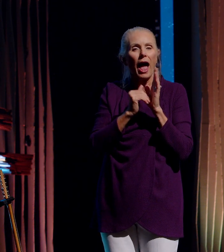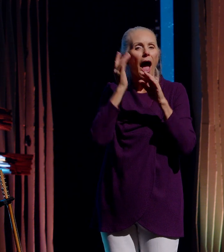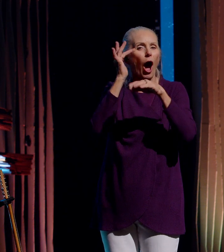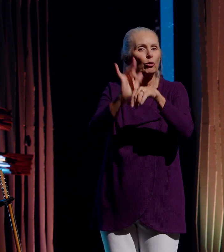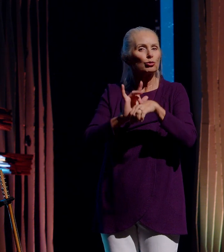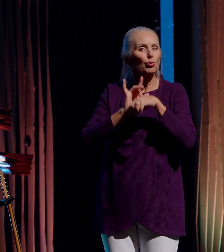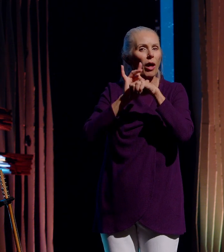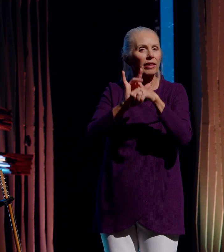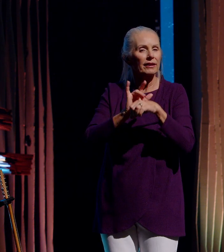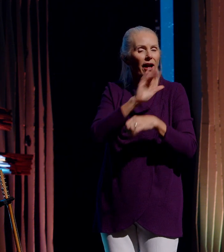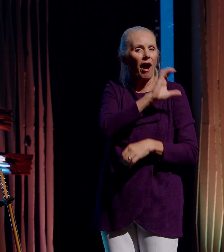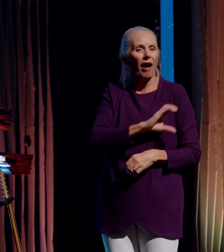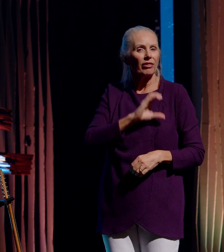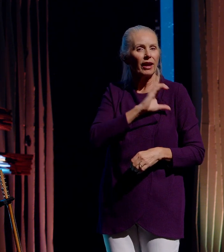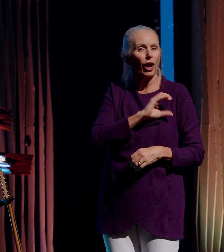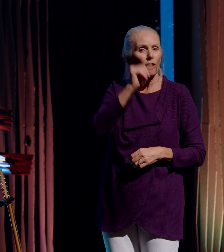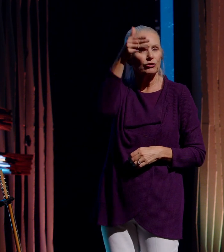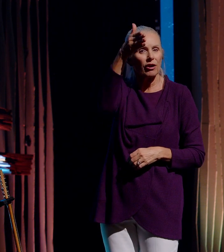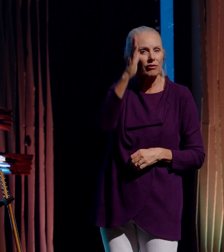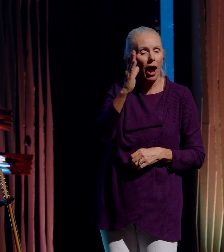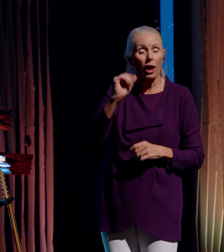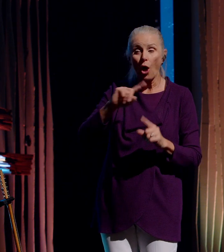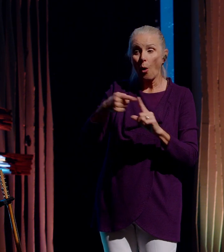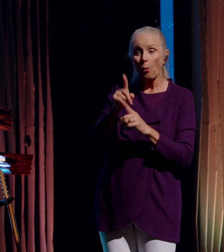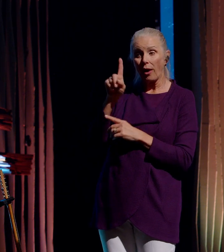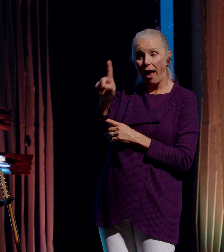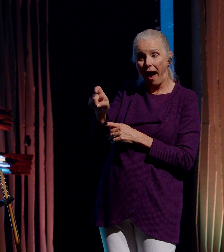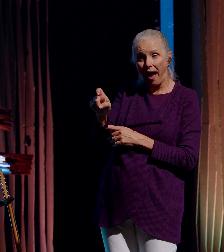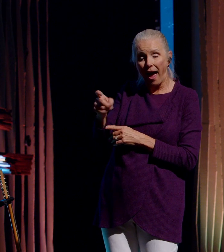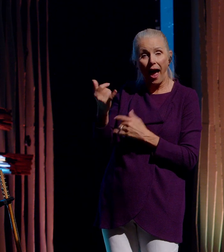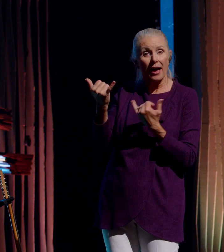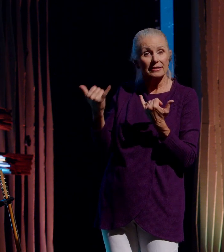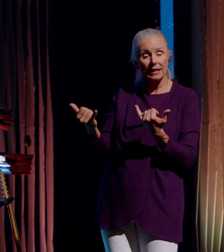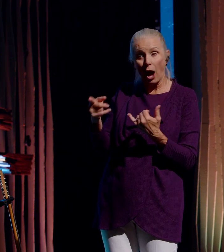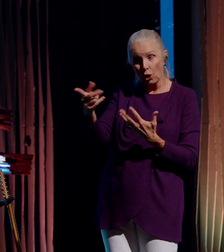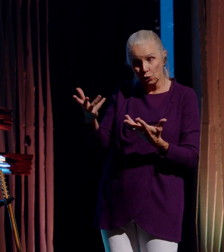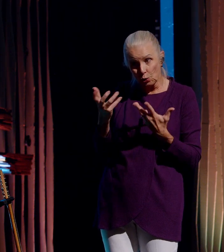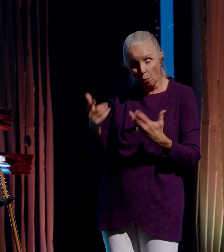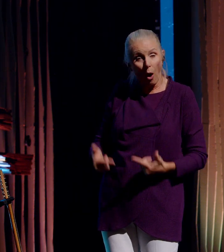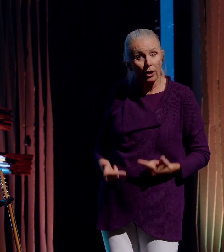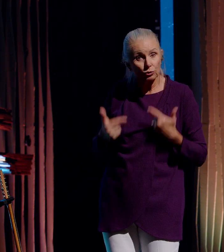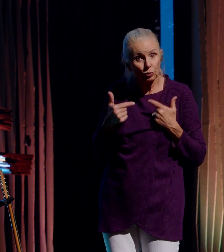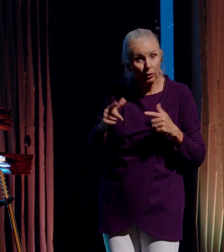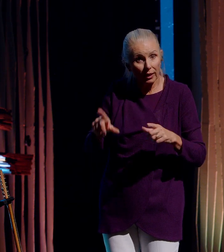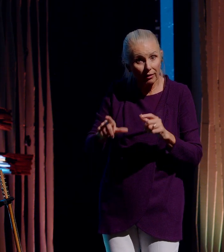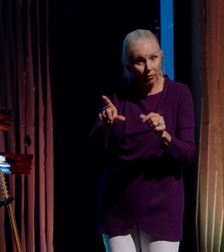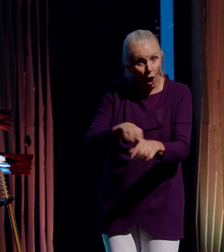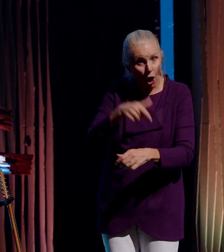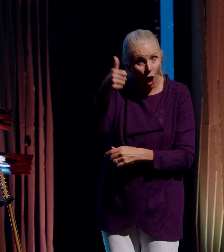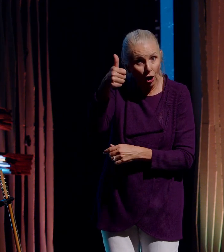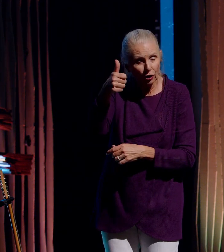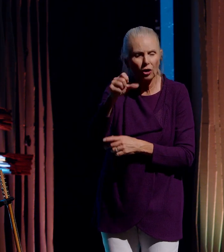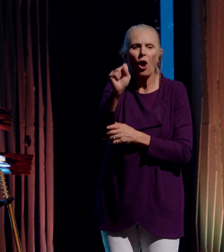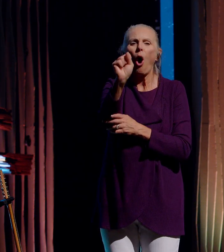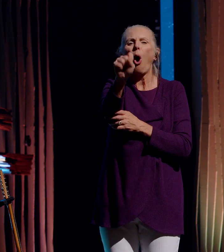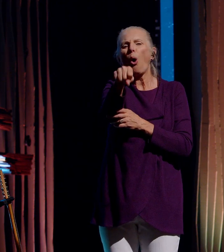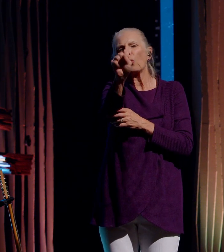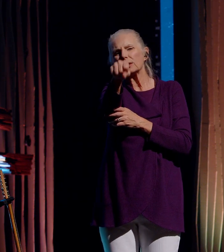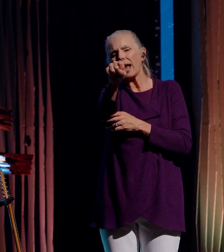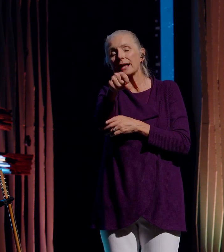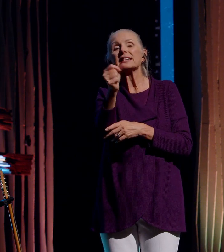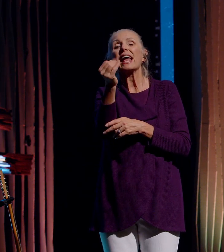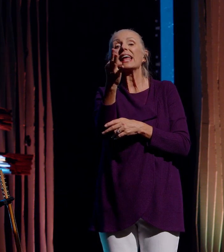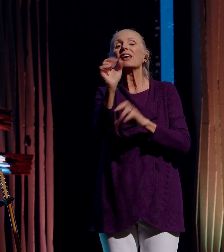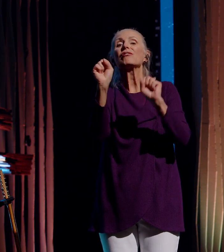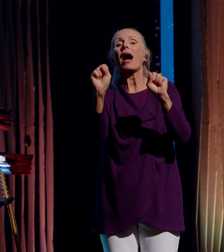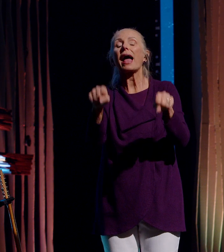on the character of God. When I asked her if she was not willing to live longer, she replied, 'Yes, if I could live better than I have ever